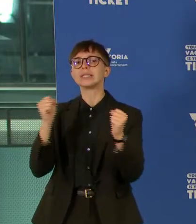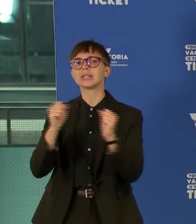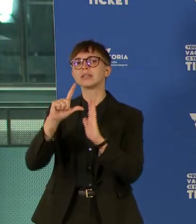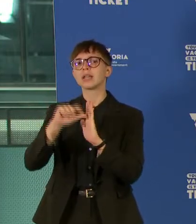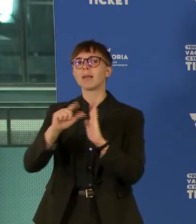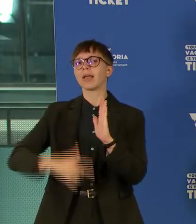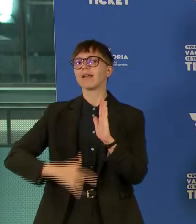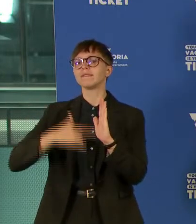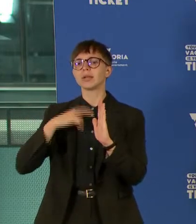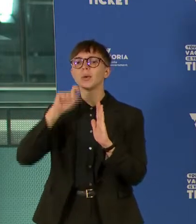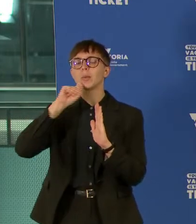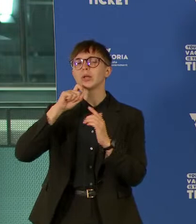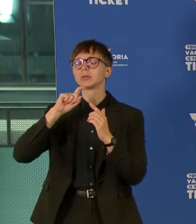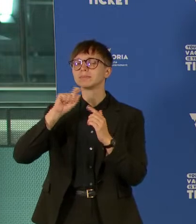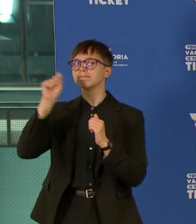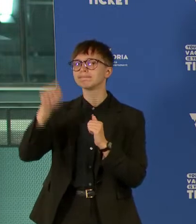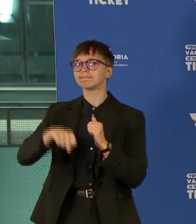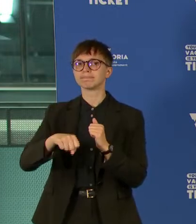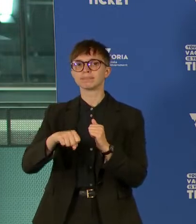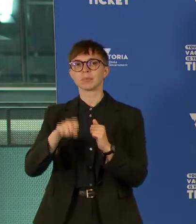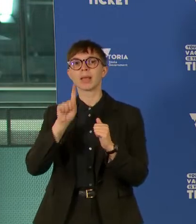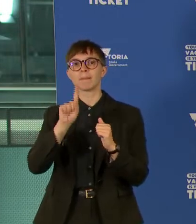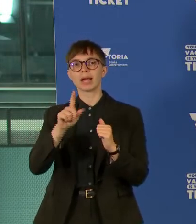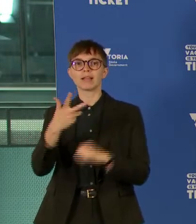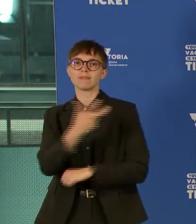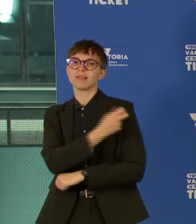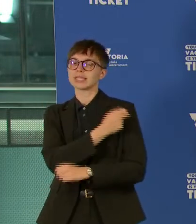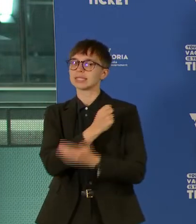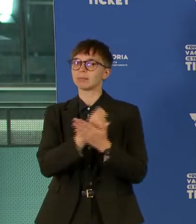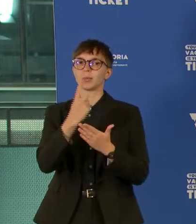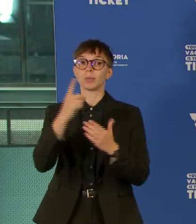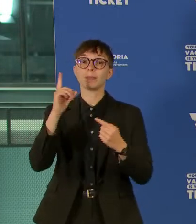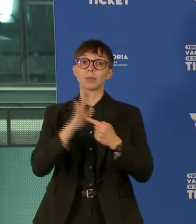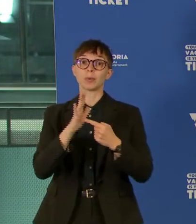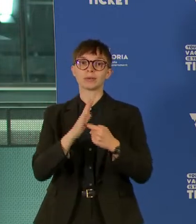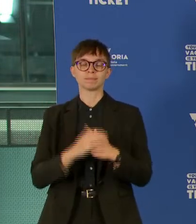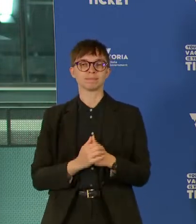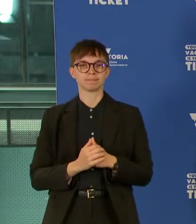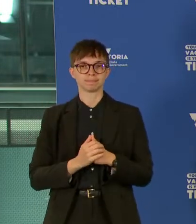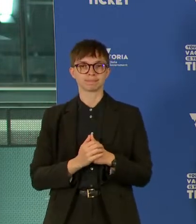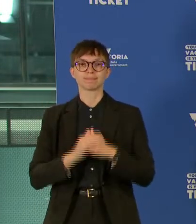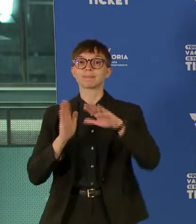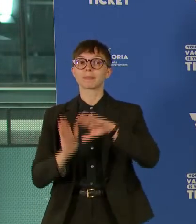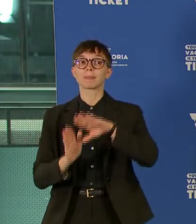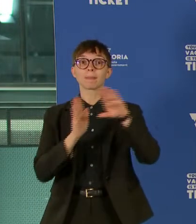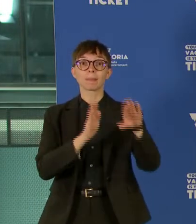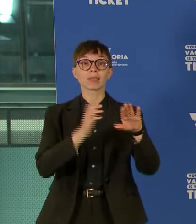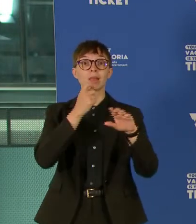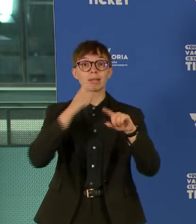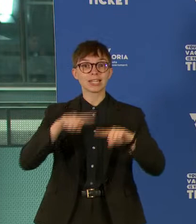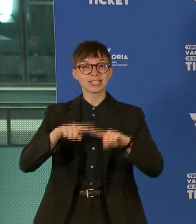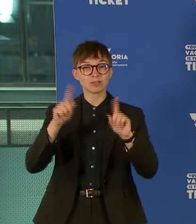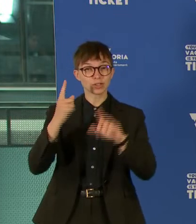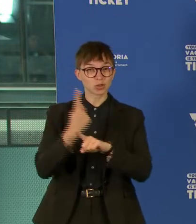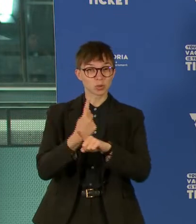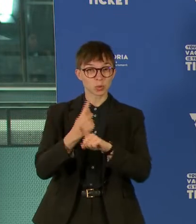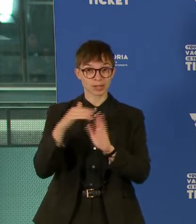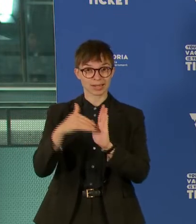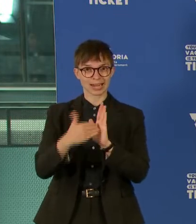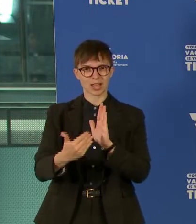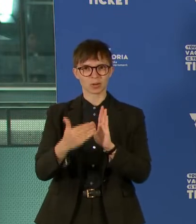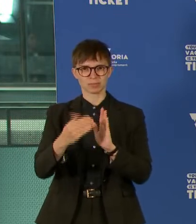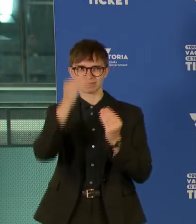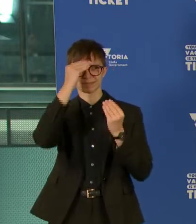On a different matter, this is also probably the start of a flu season, and